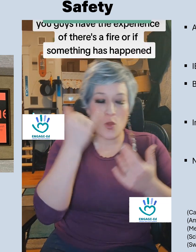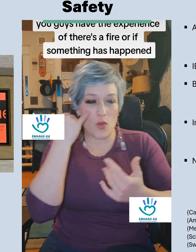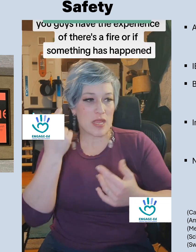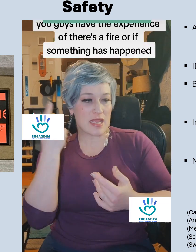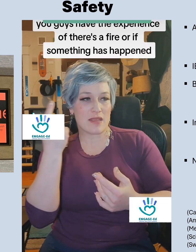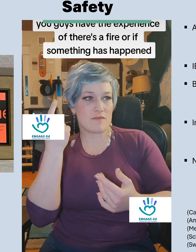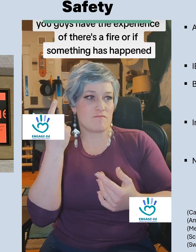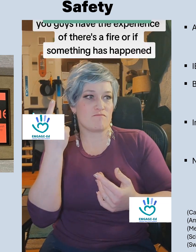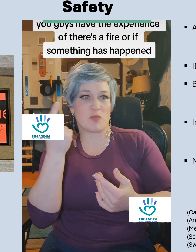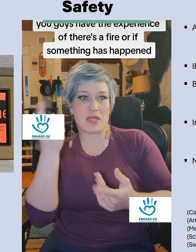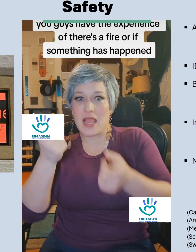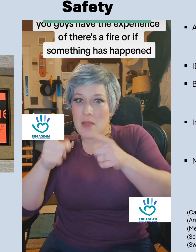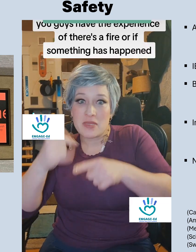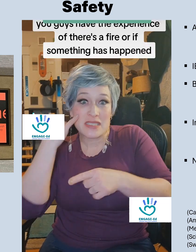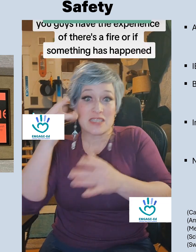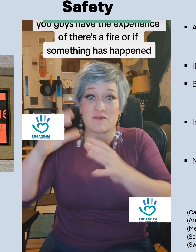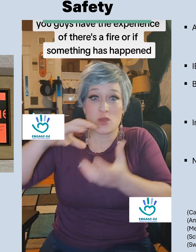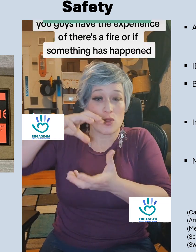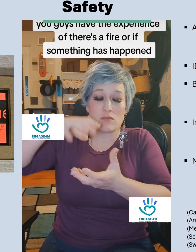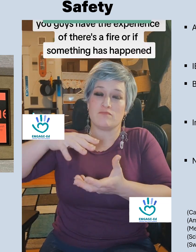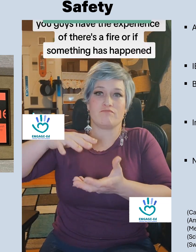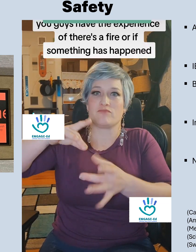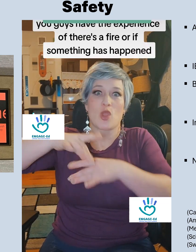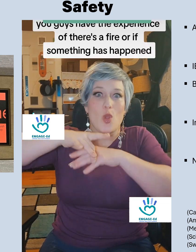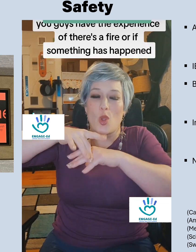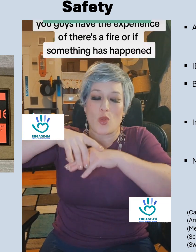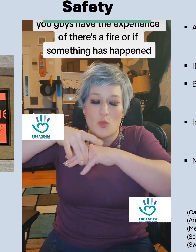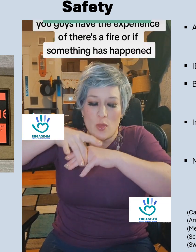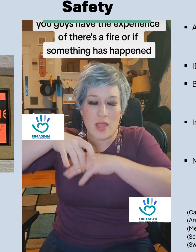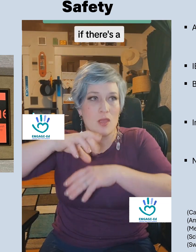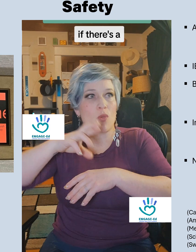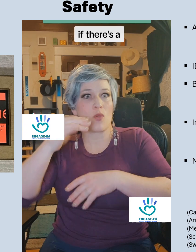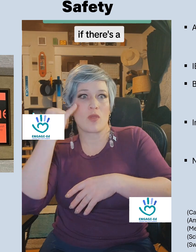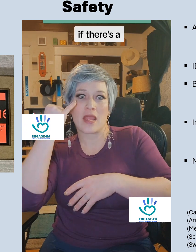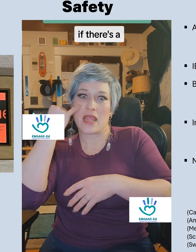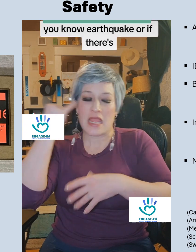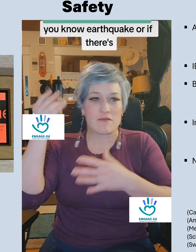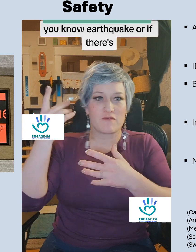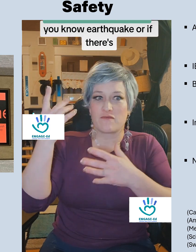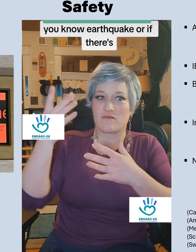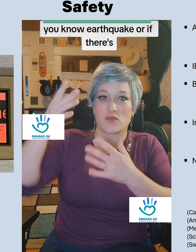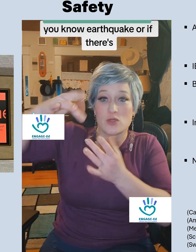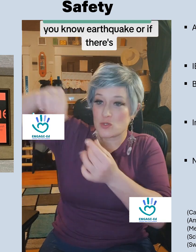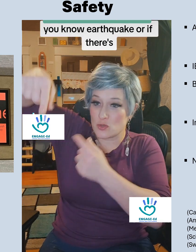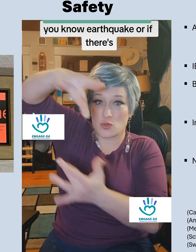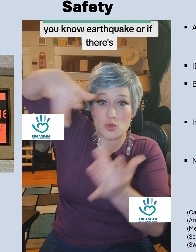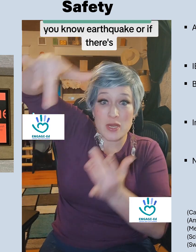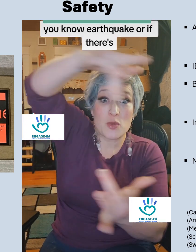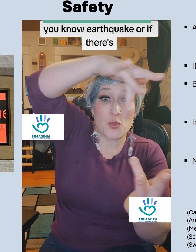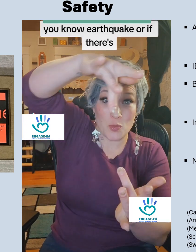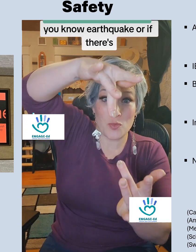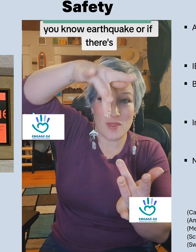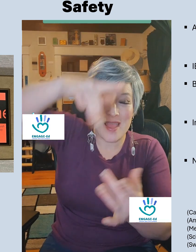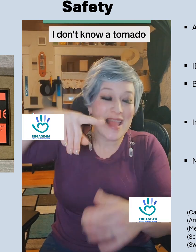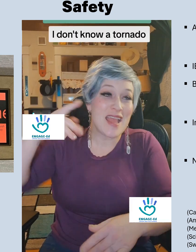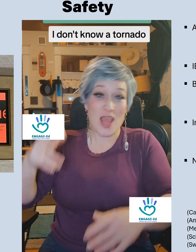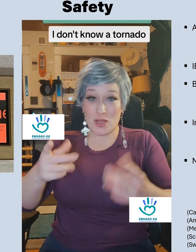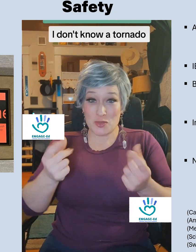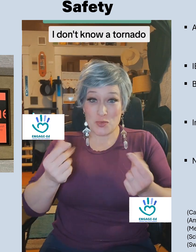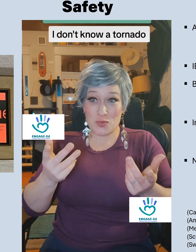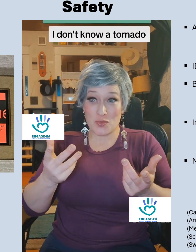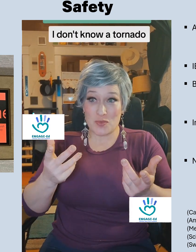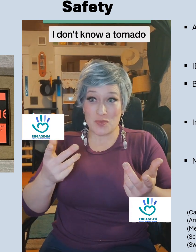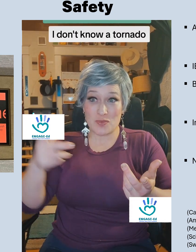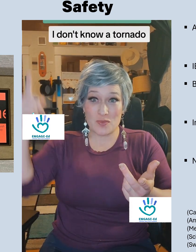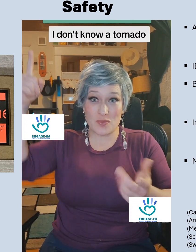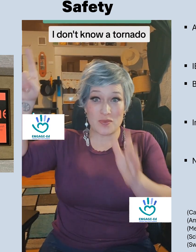you guys have the experience of if there's a fire or if something has happened, if there's a, earthquake or if there's,